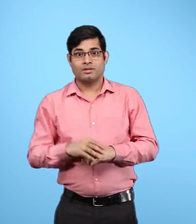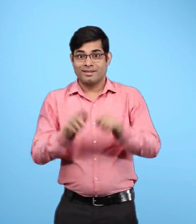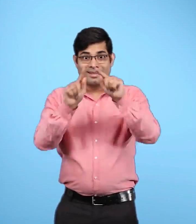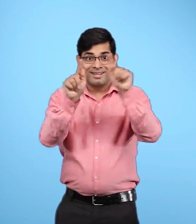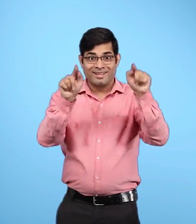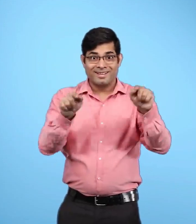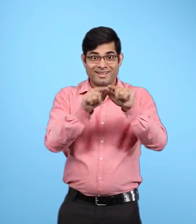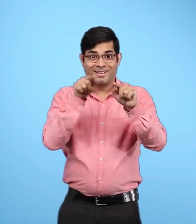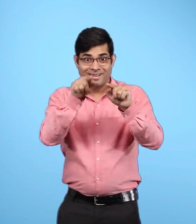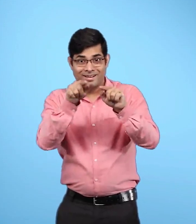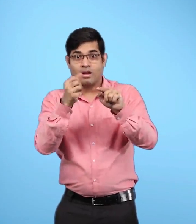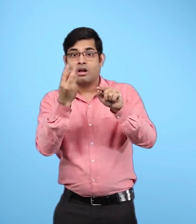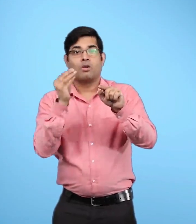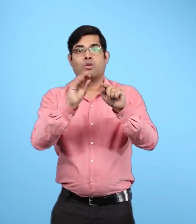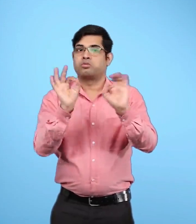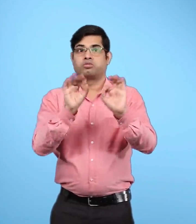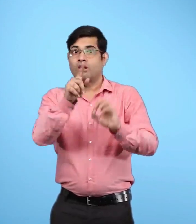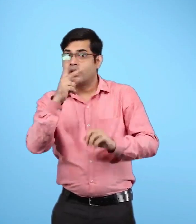Column 2 has an empty space for your answer.